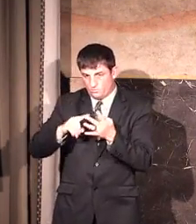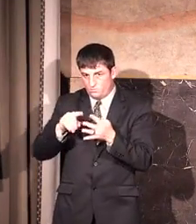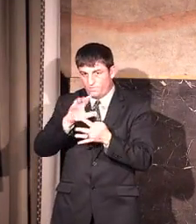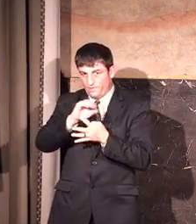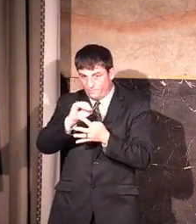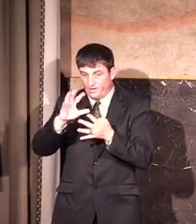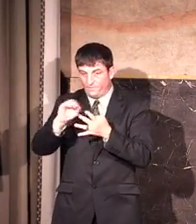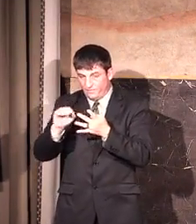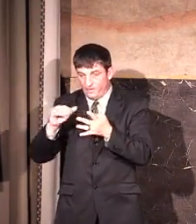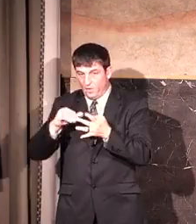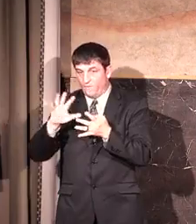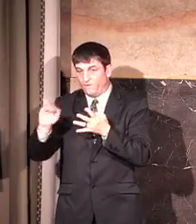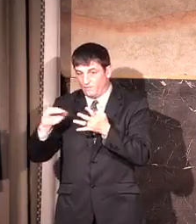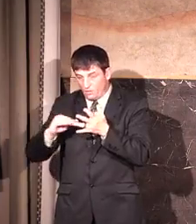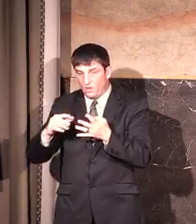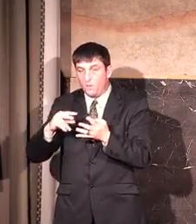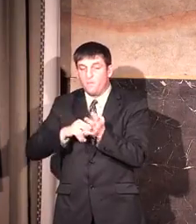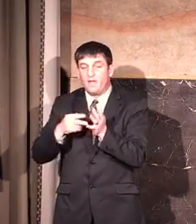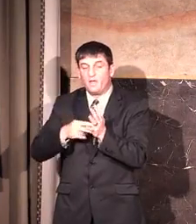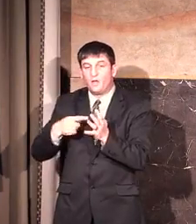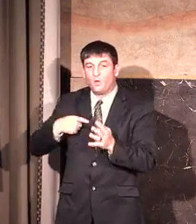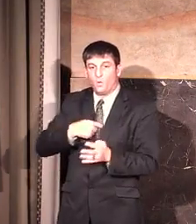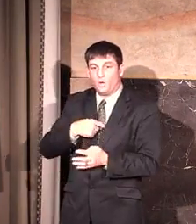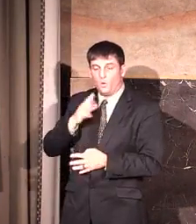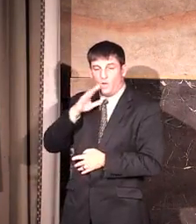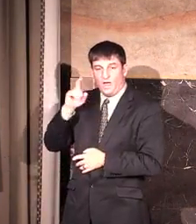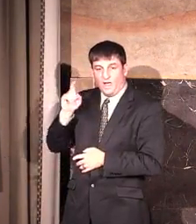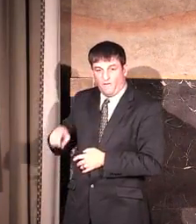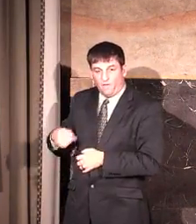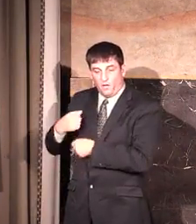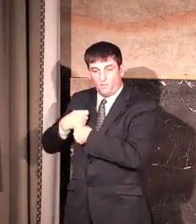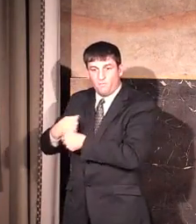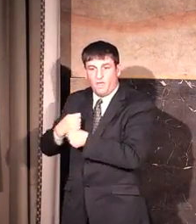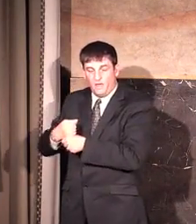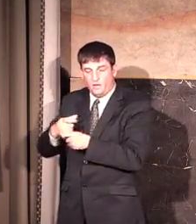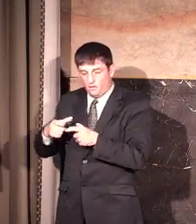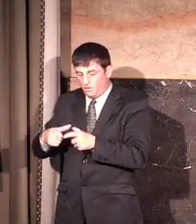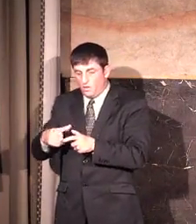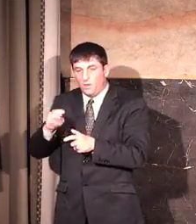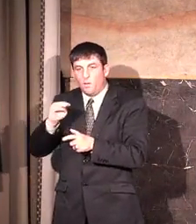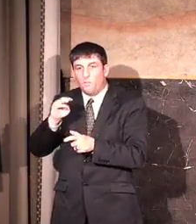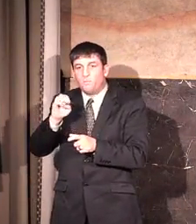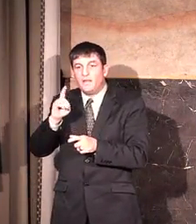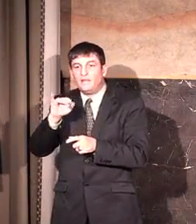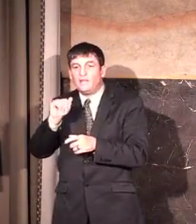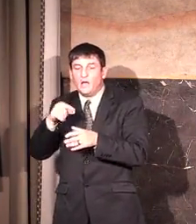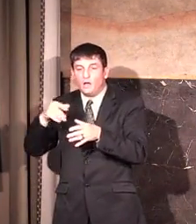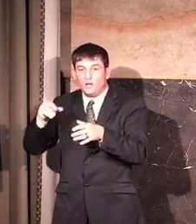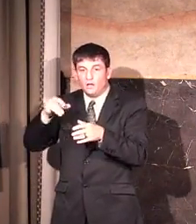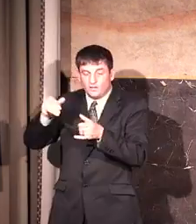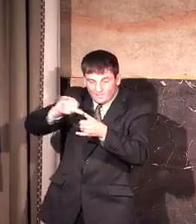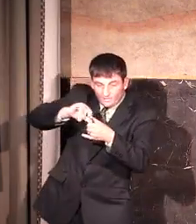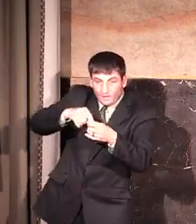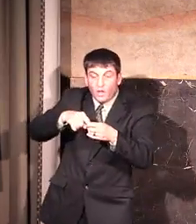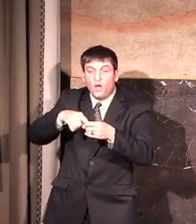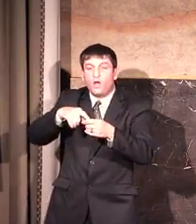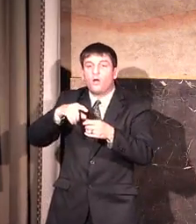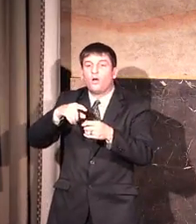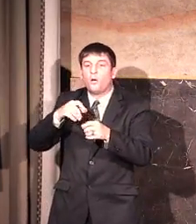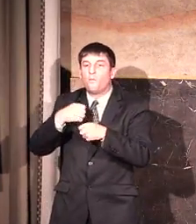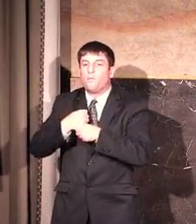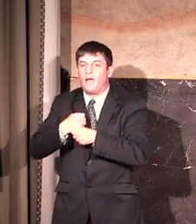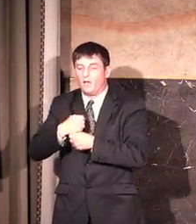We're going to have to make up about 50,000 of the viral transport media to get to the full